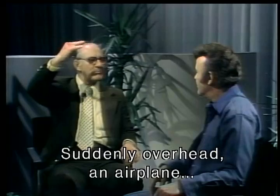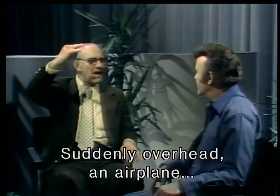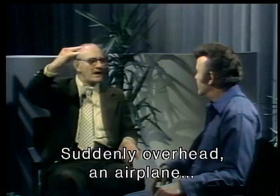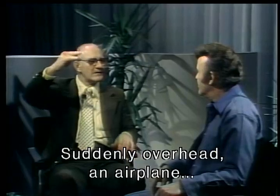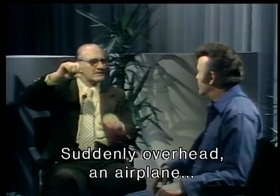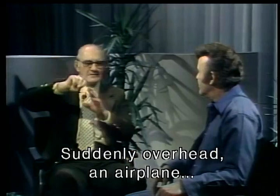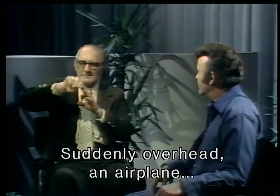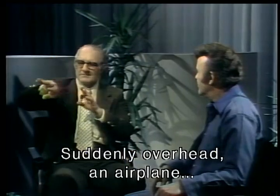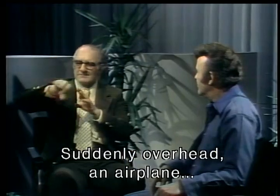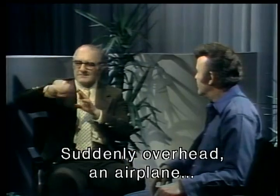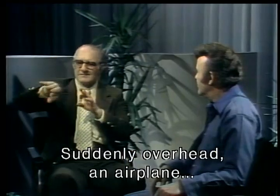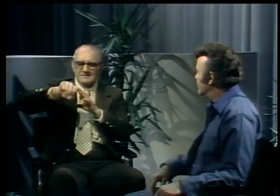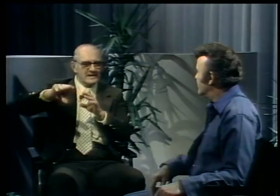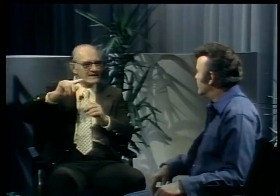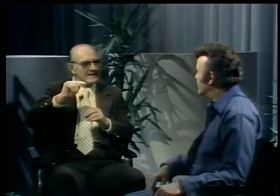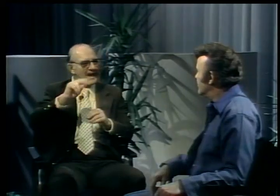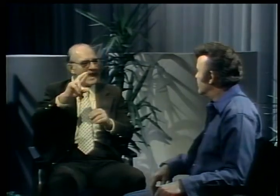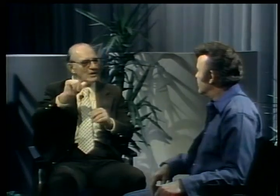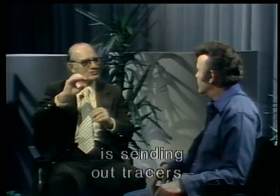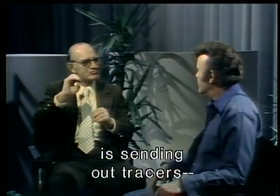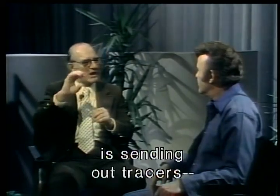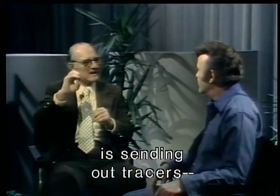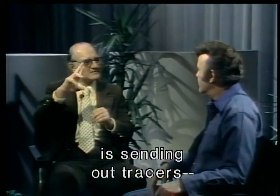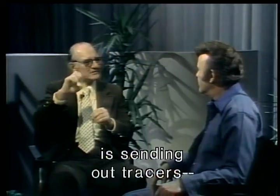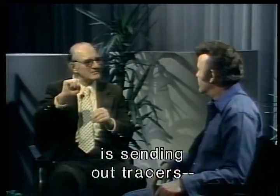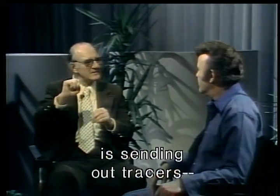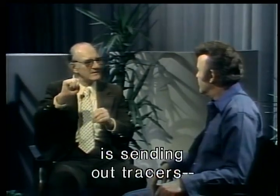airplane sending out traces,